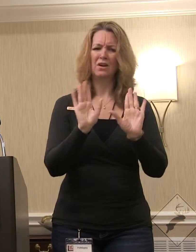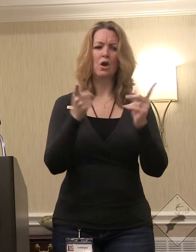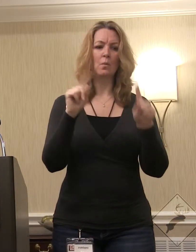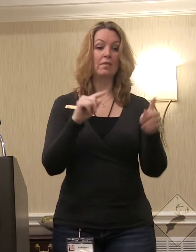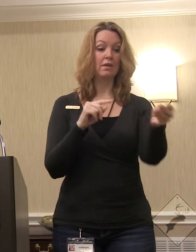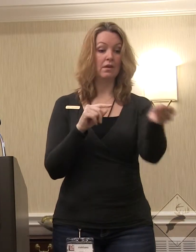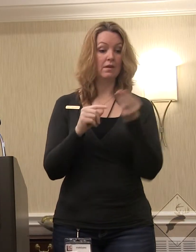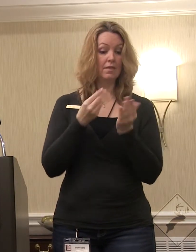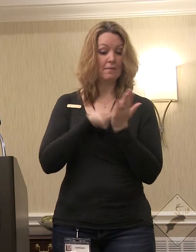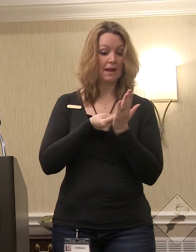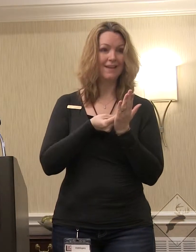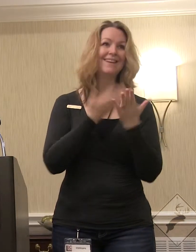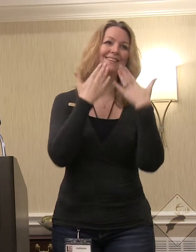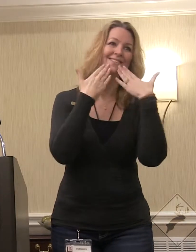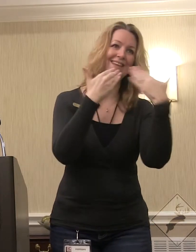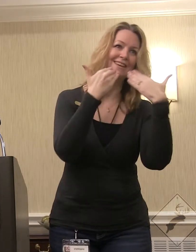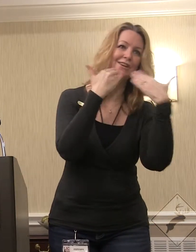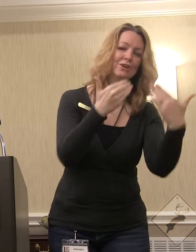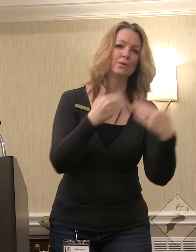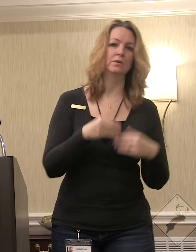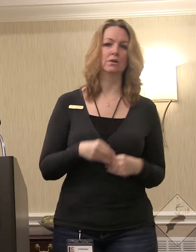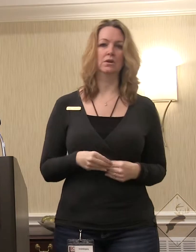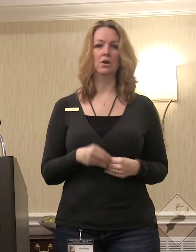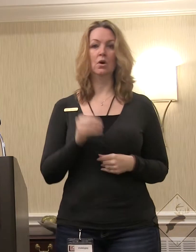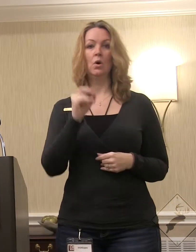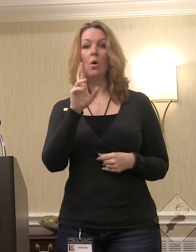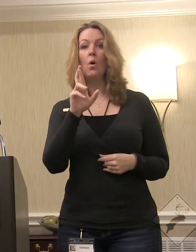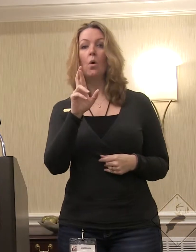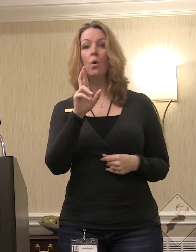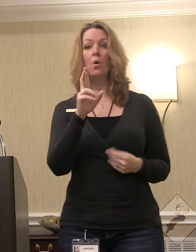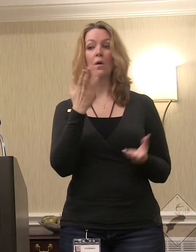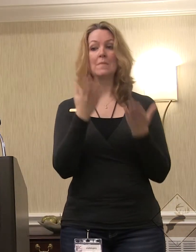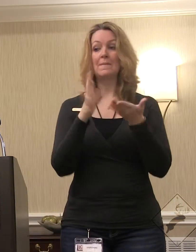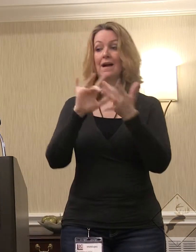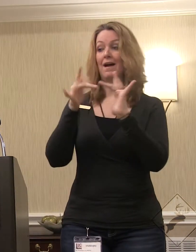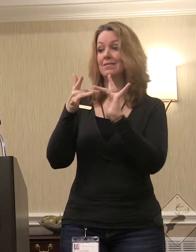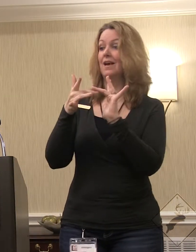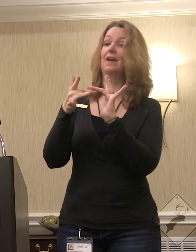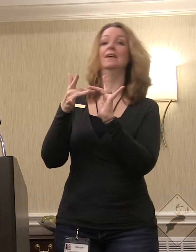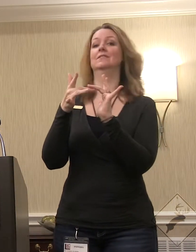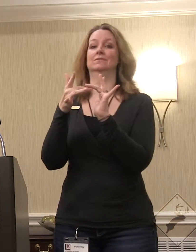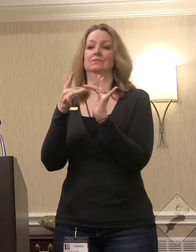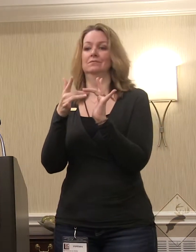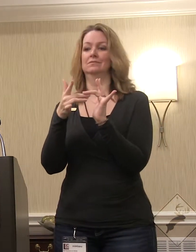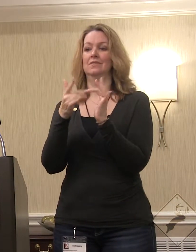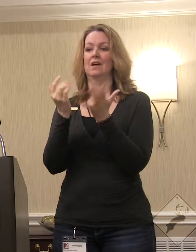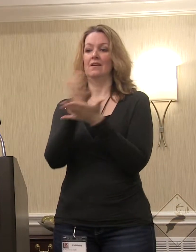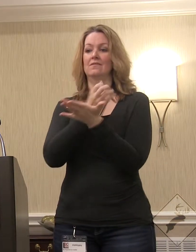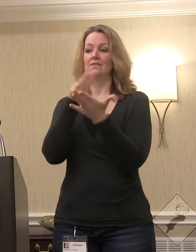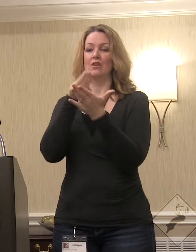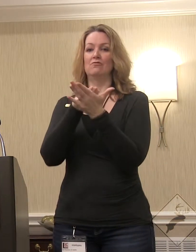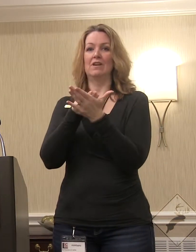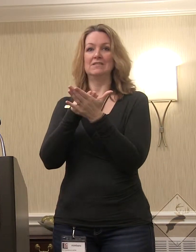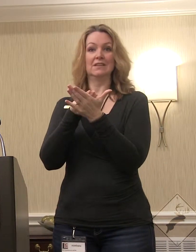hand you the money, or give it to you on your online fundraising campaign.